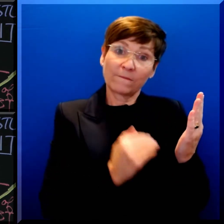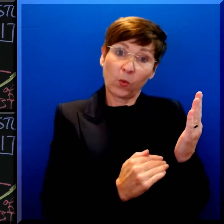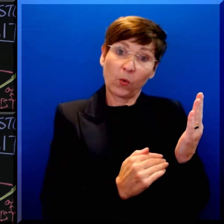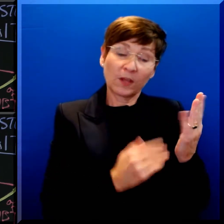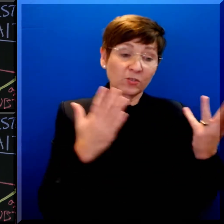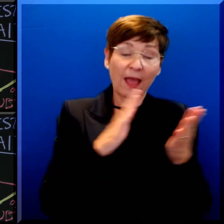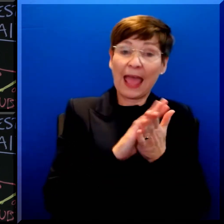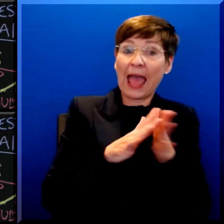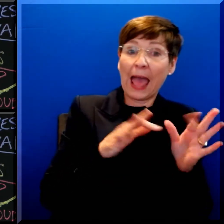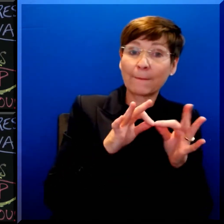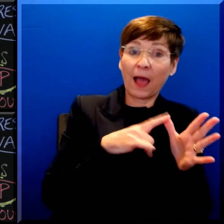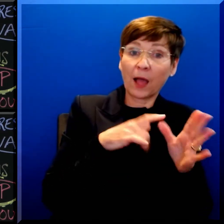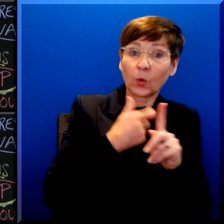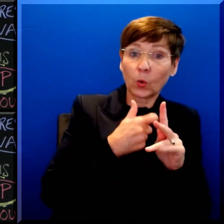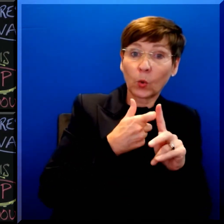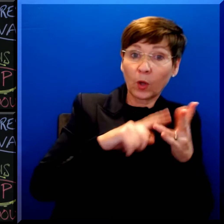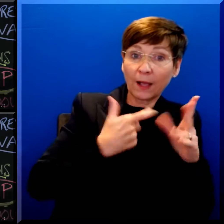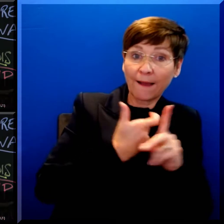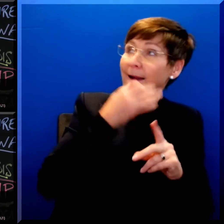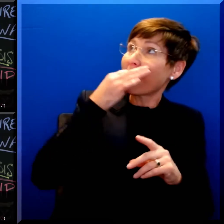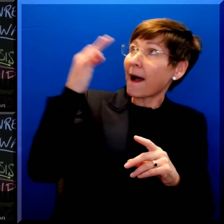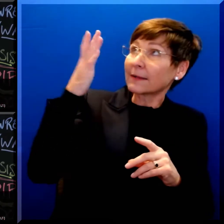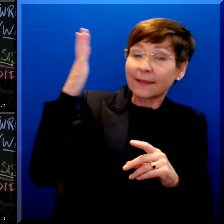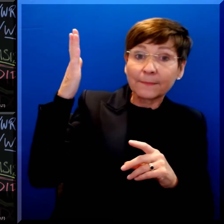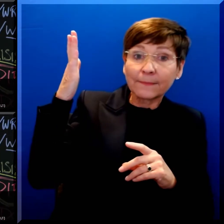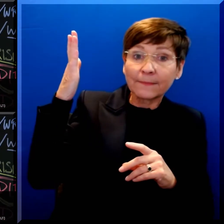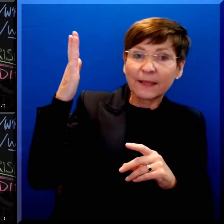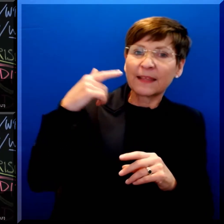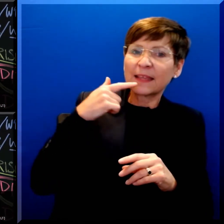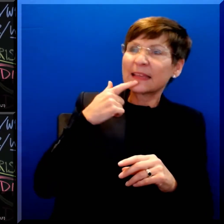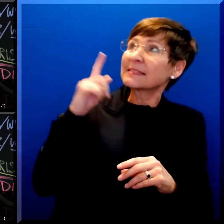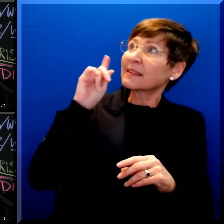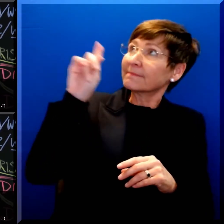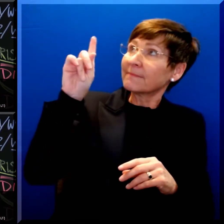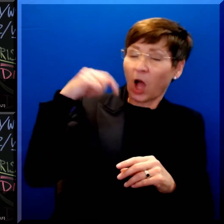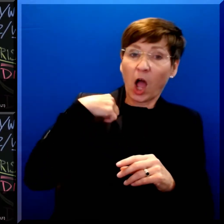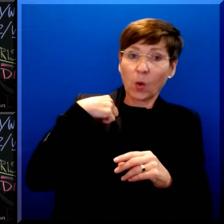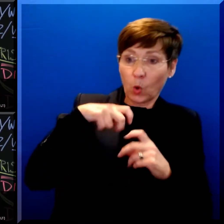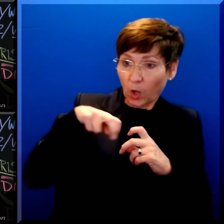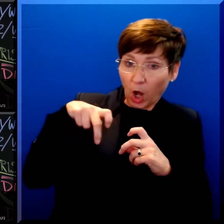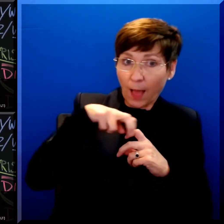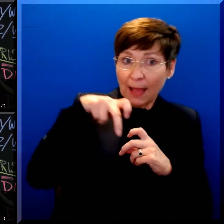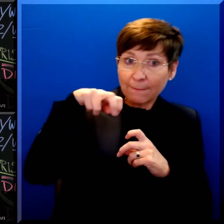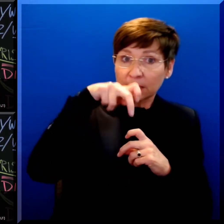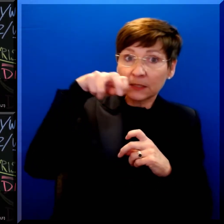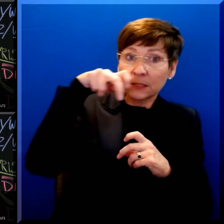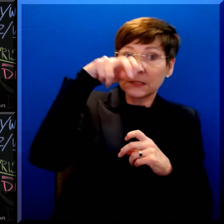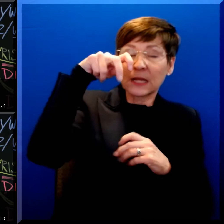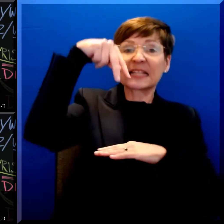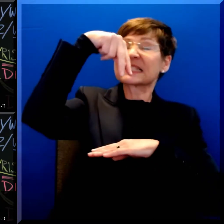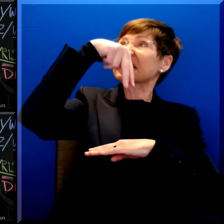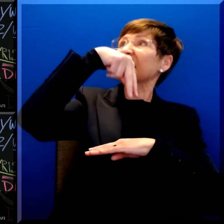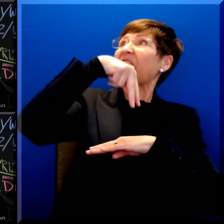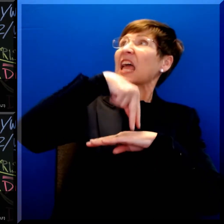hard questions of God, here's what he says. He says, I will climb up to my watchtower and stand at my